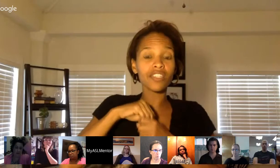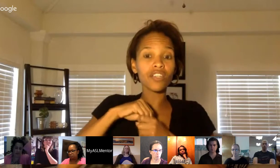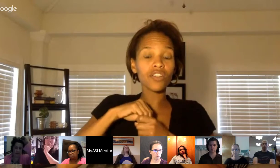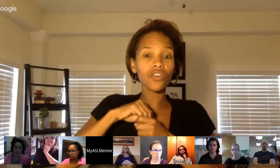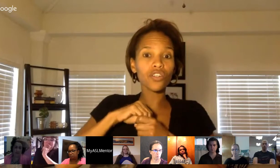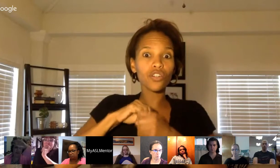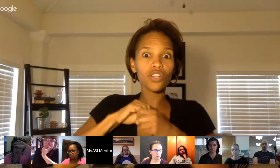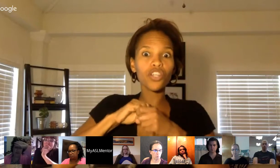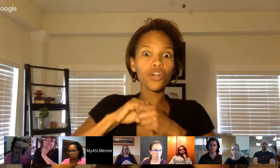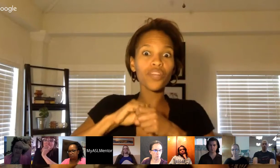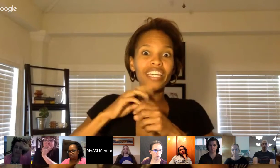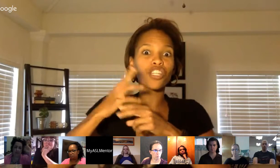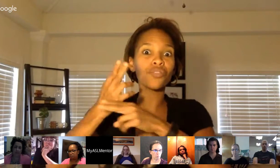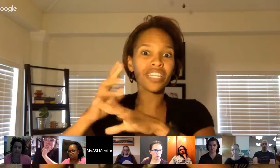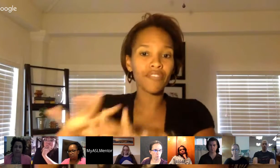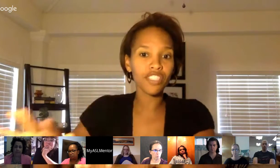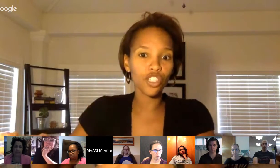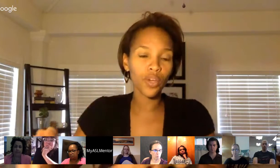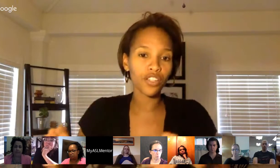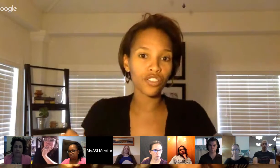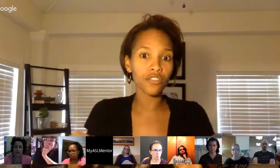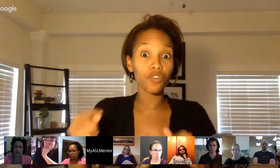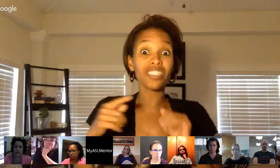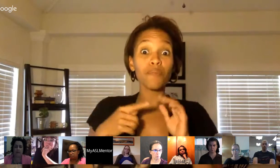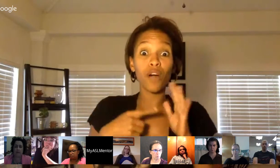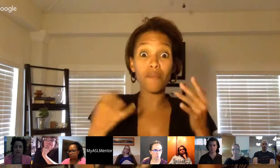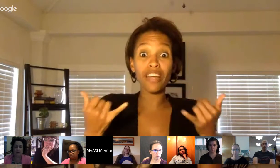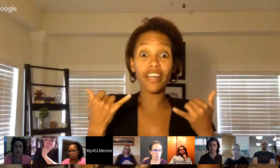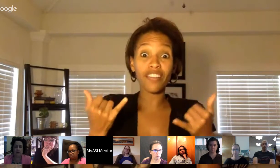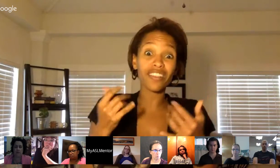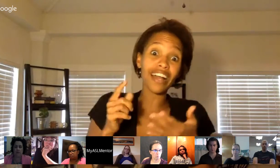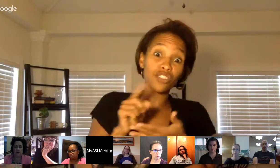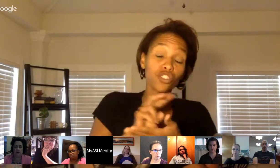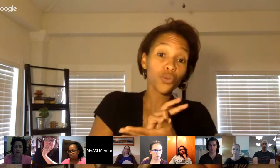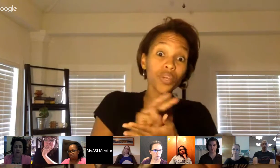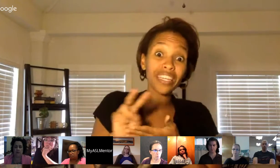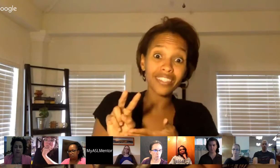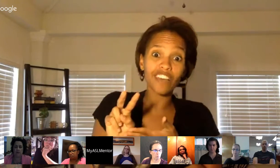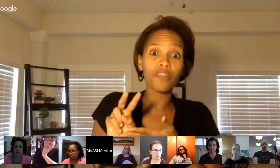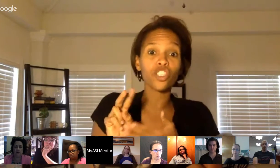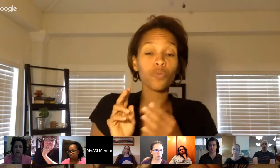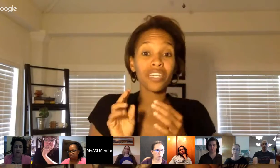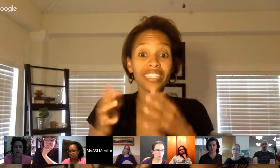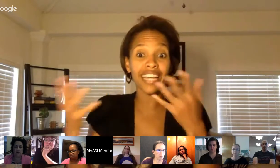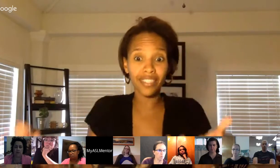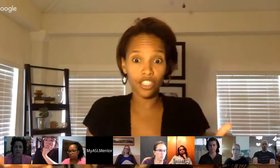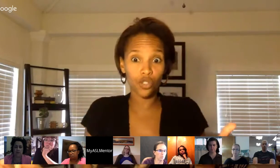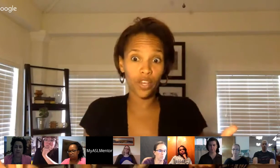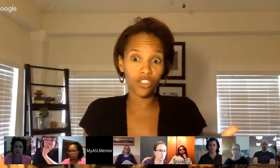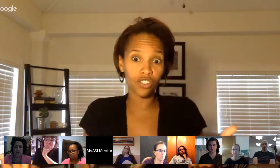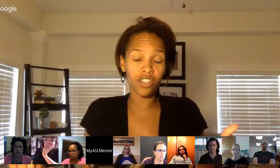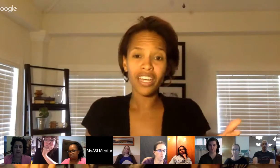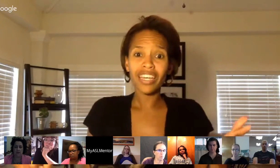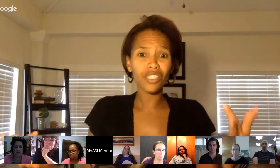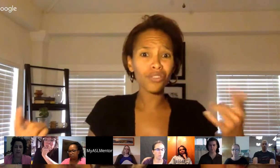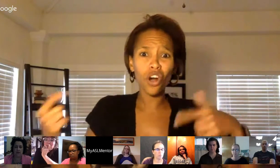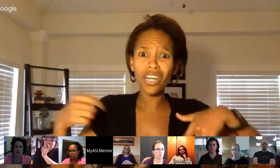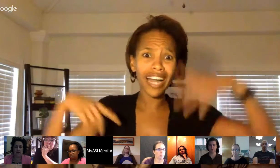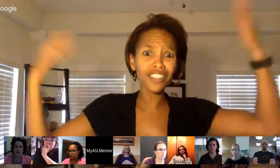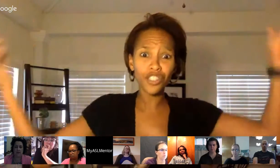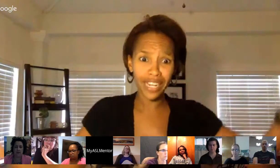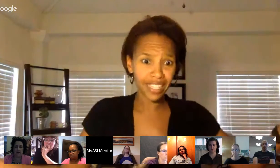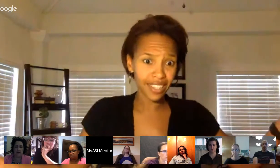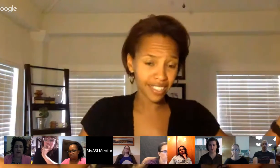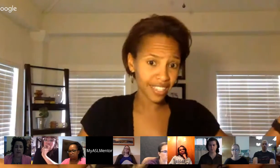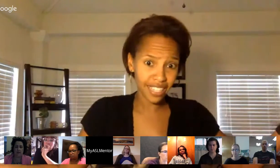it's, you know, that they can use it in every situation. For example, in the last 2 weeks, I've been interpreting a tech situation. And so there's all